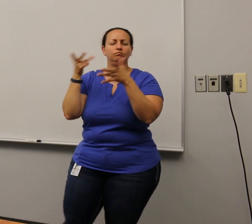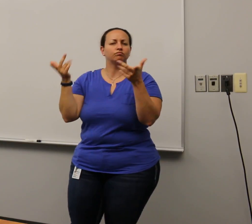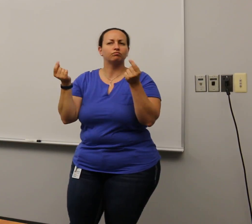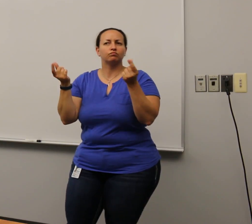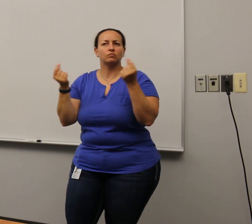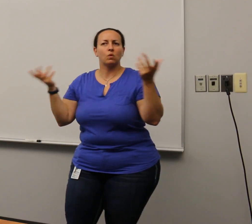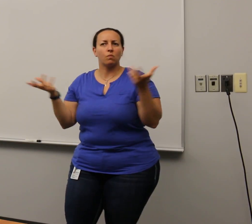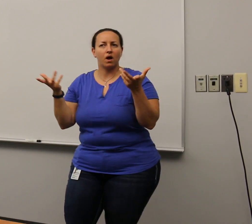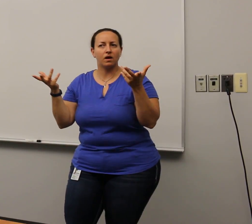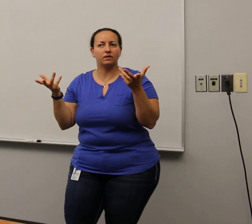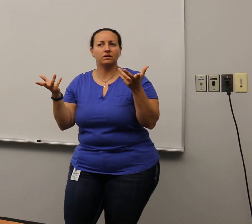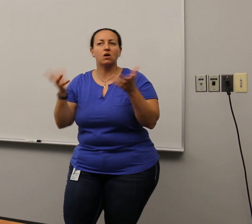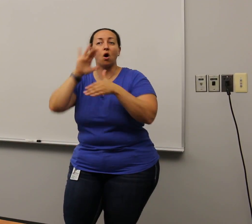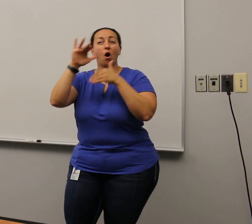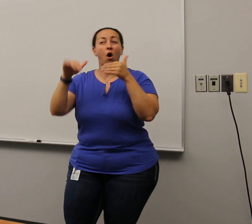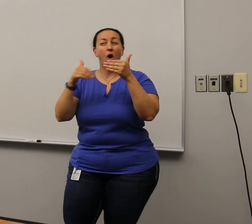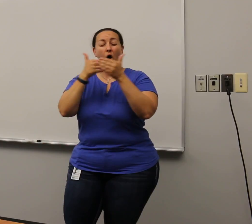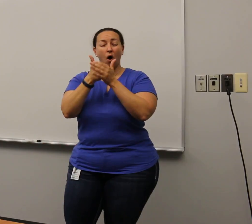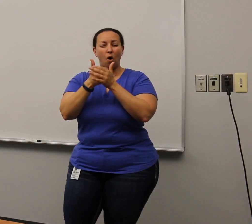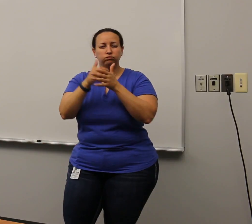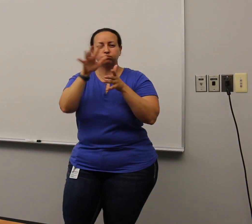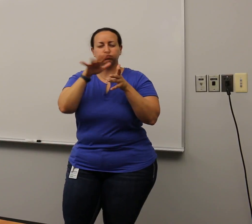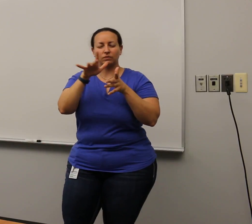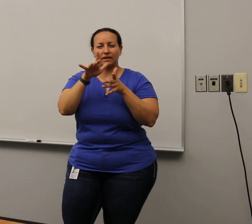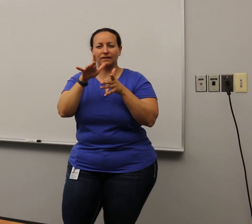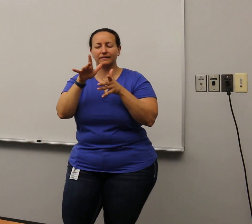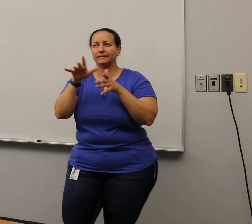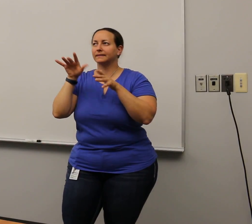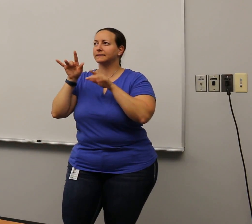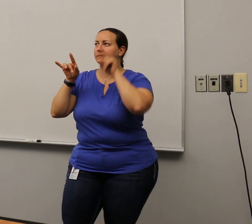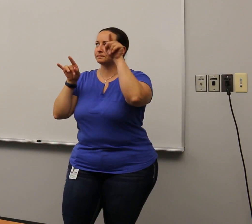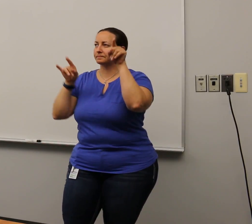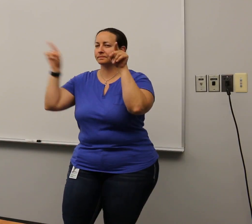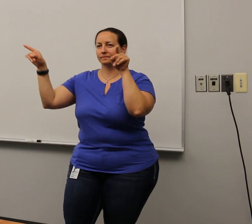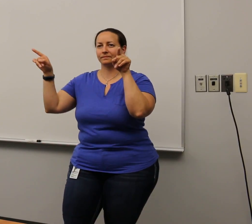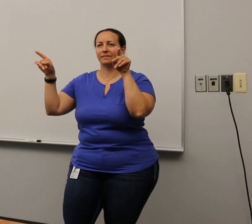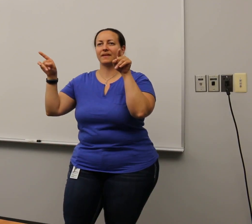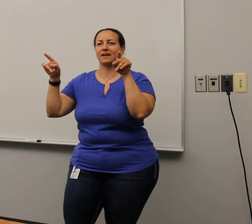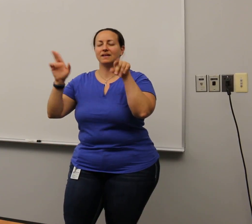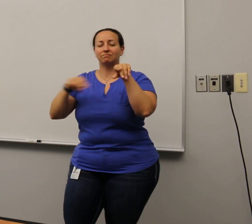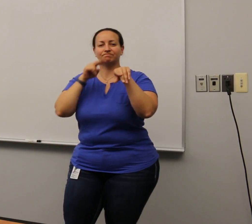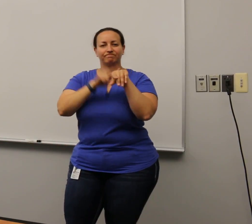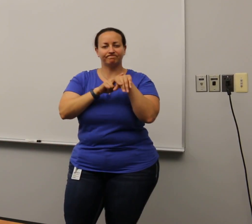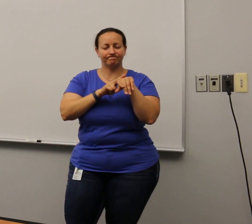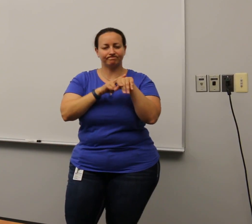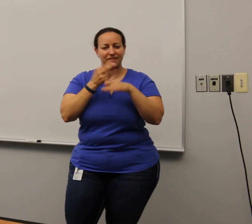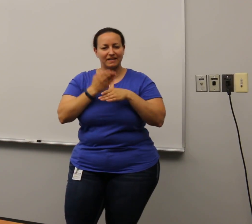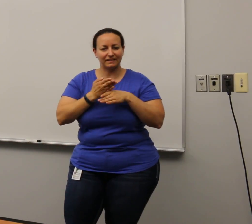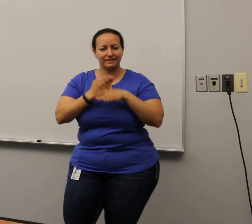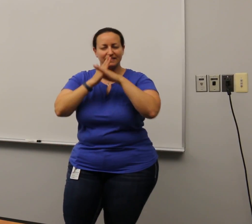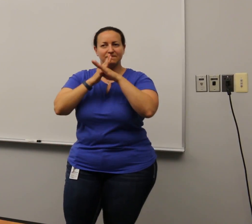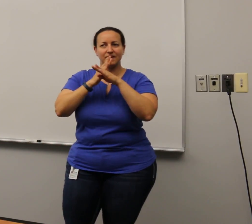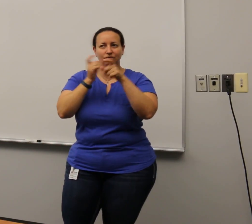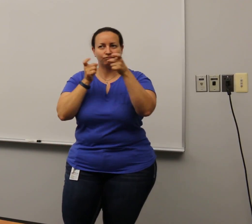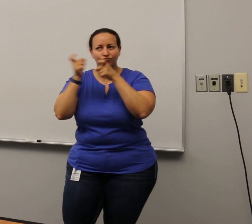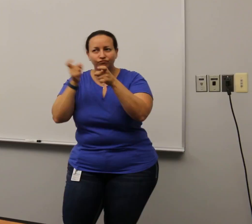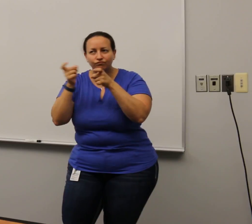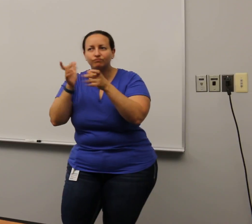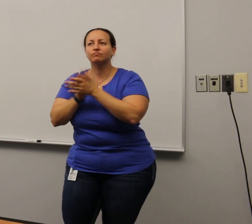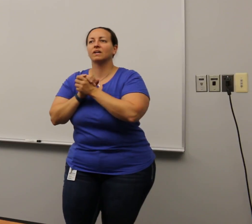handle all matters of national and international concern, like national defense, foreign affairs and trade, currency, fisheries